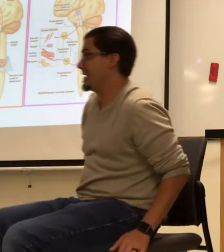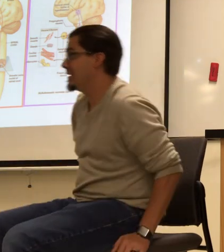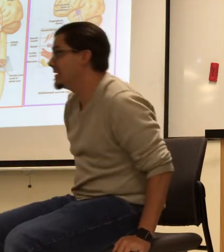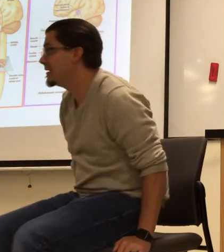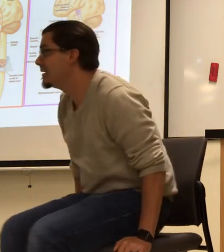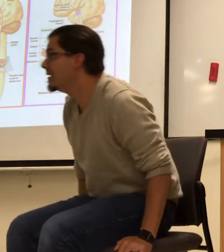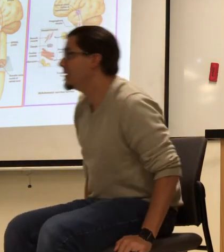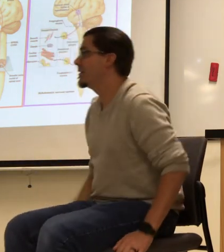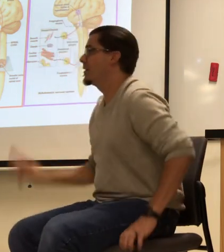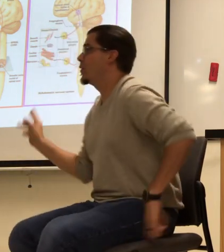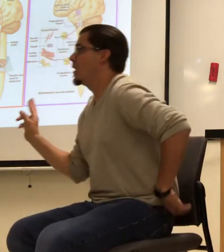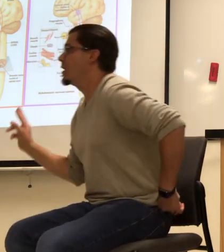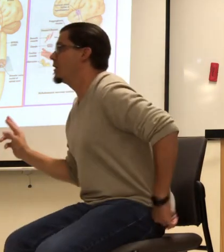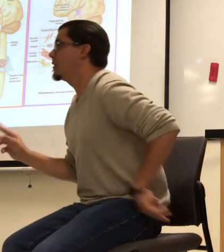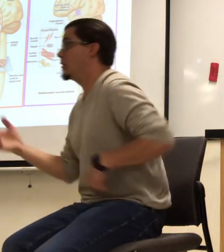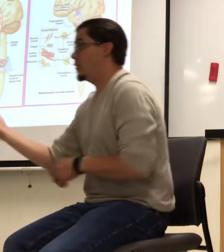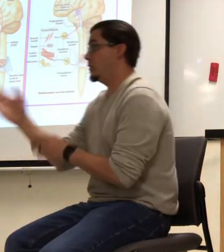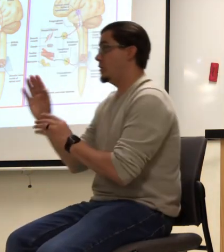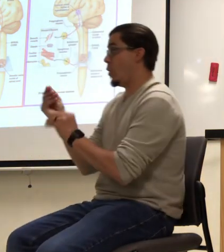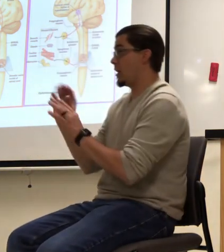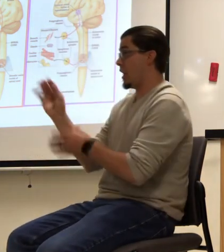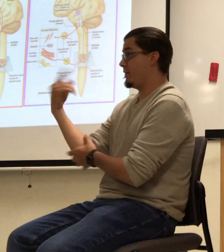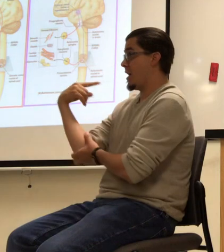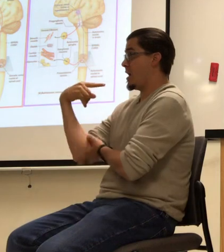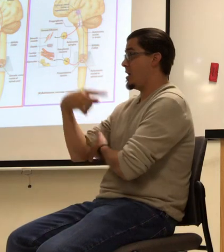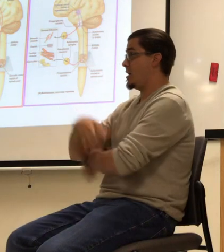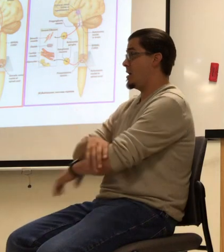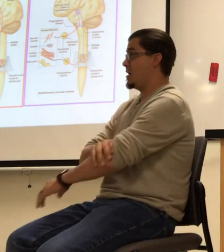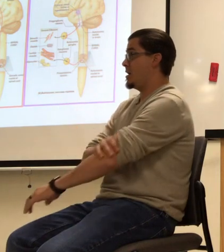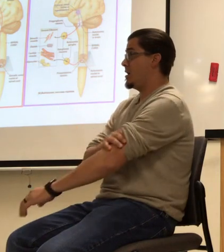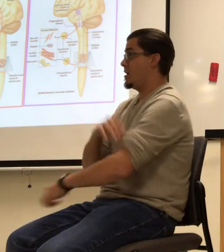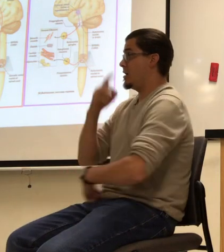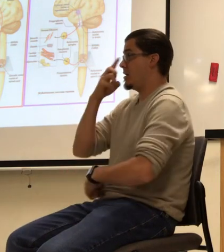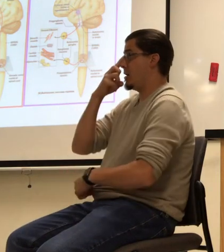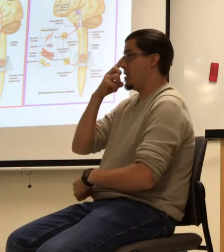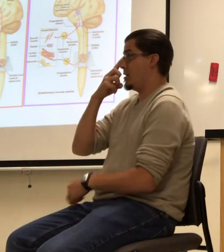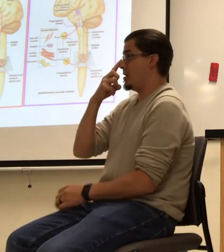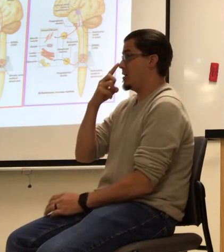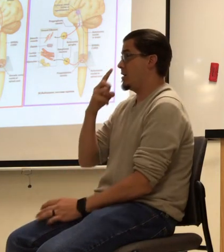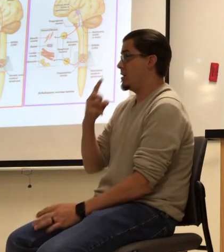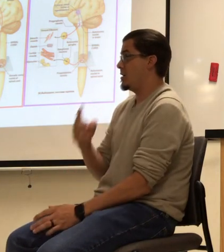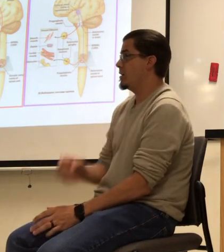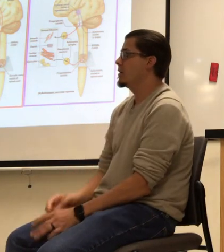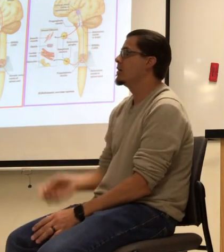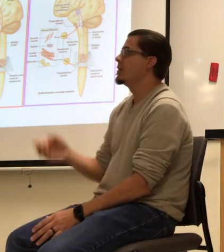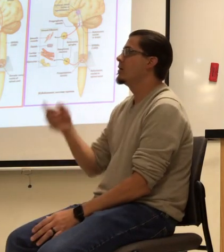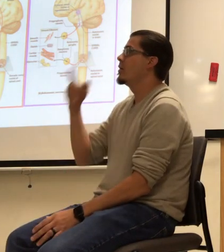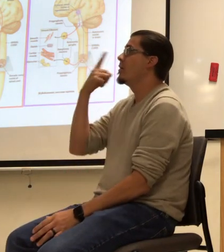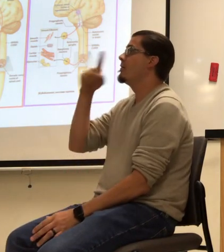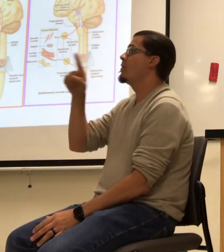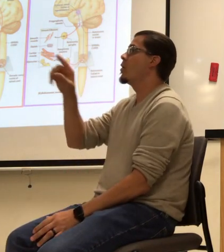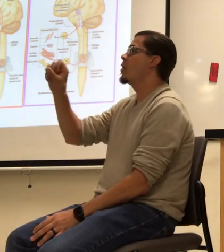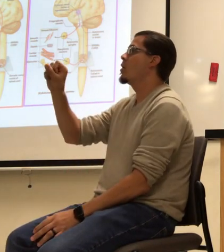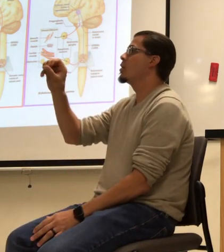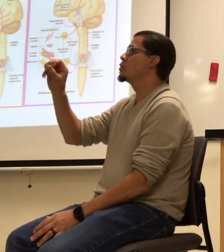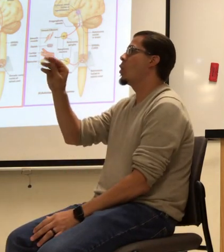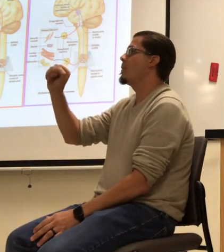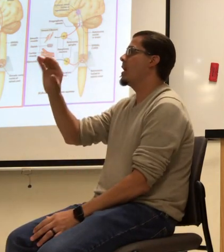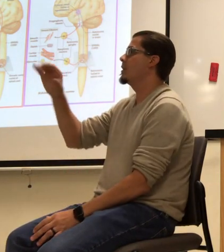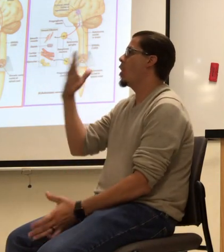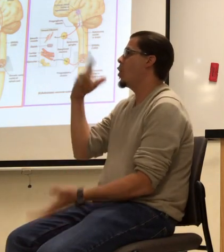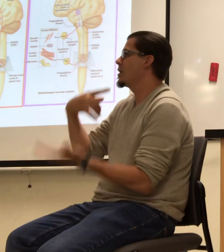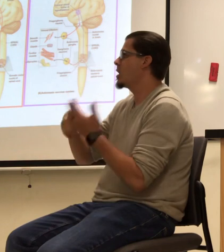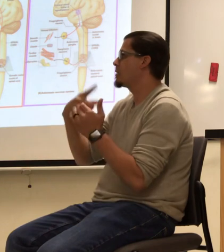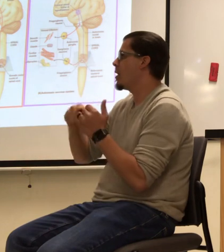The thing that I wanted you to notice from this is, well, first for somatic, we talked about that already.